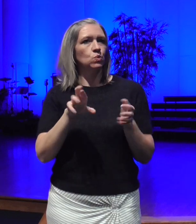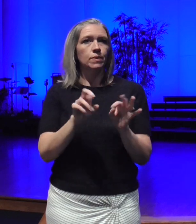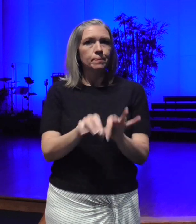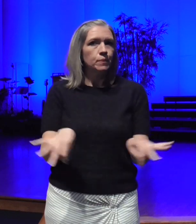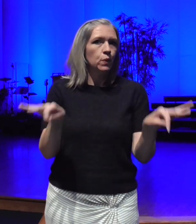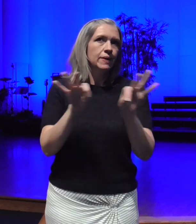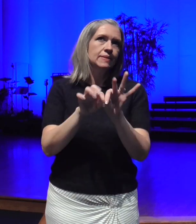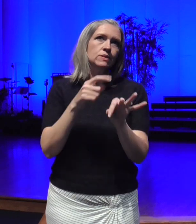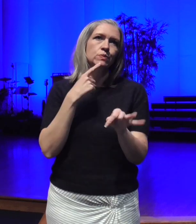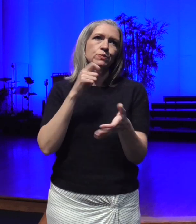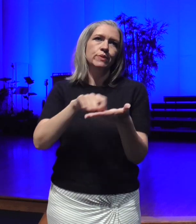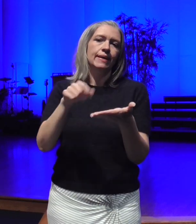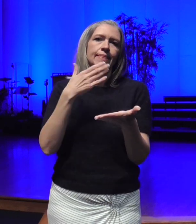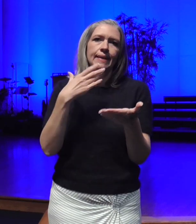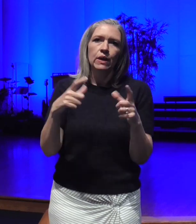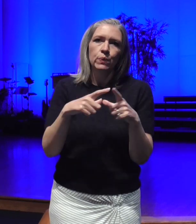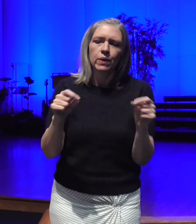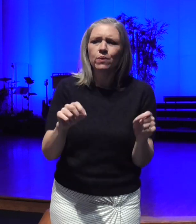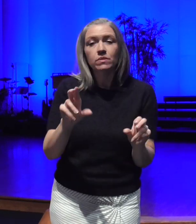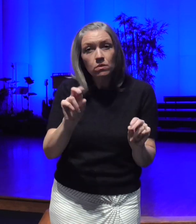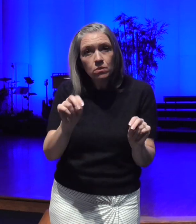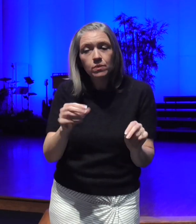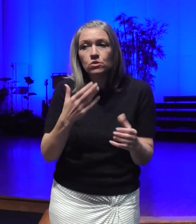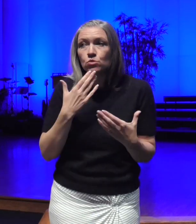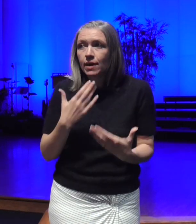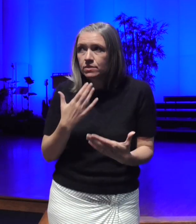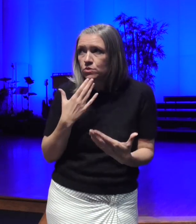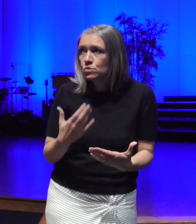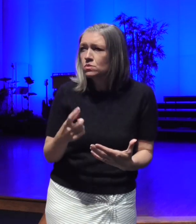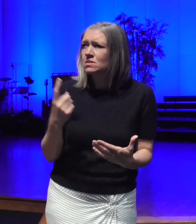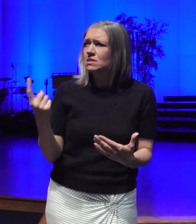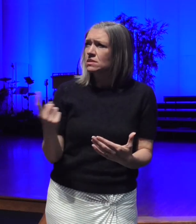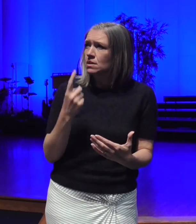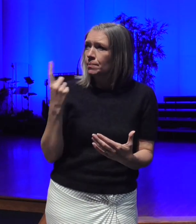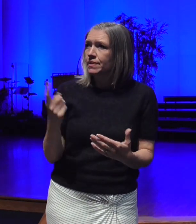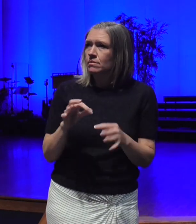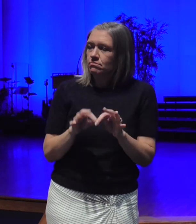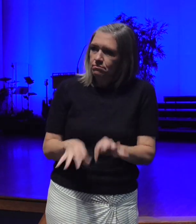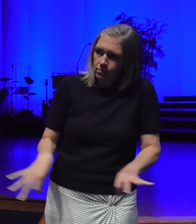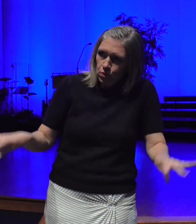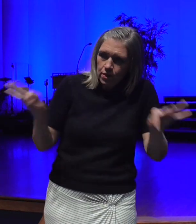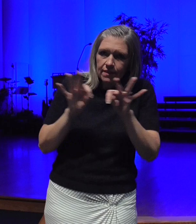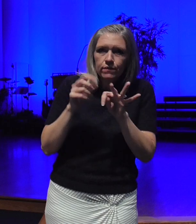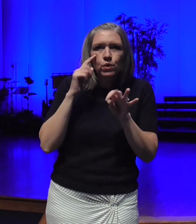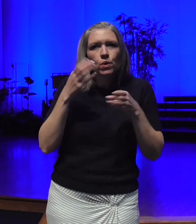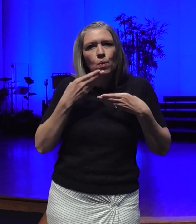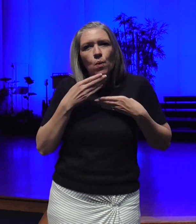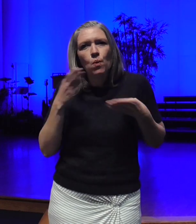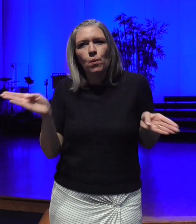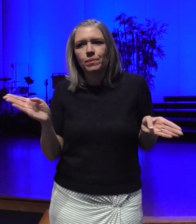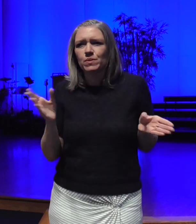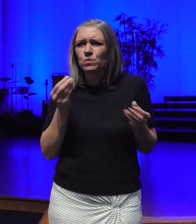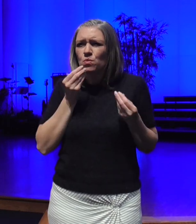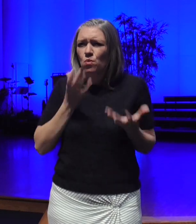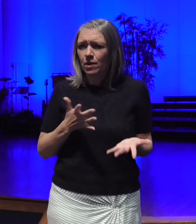to write thank you notes or whatever. It's something that we do to open and warm our hearts to the good that shows